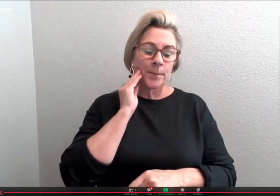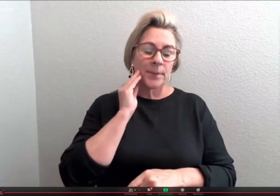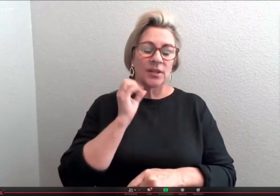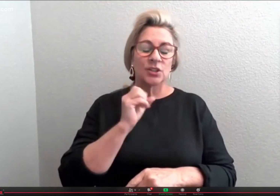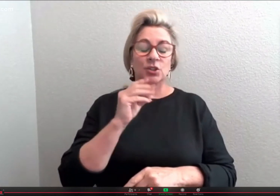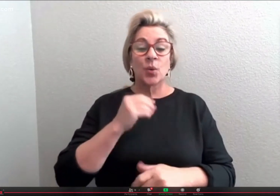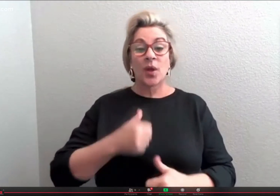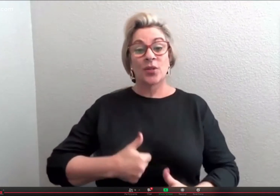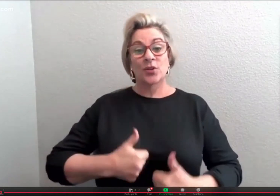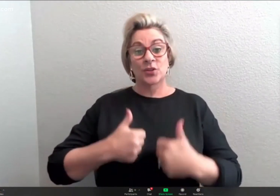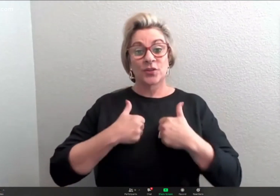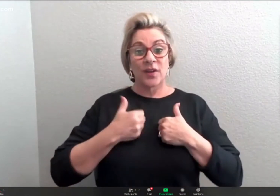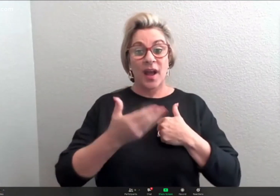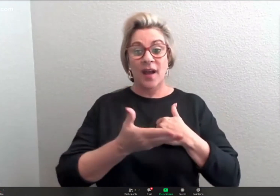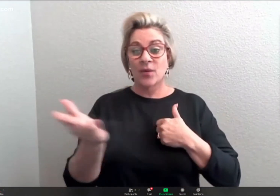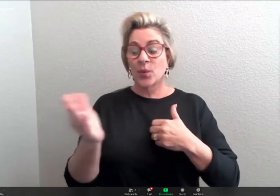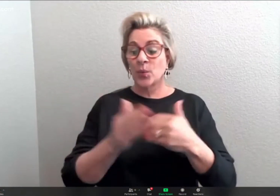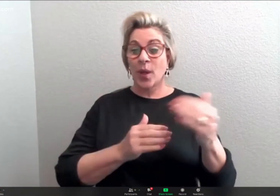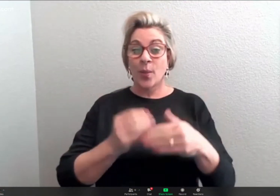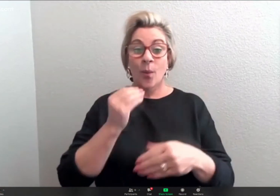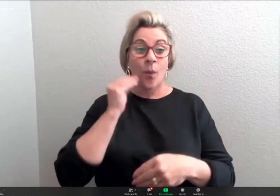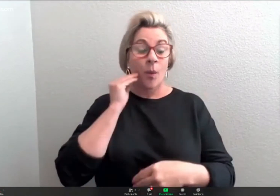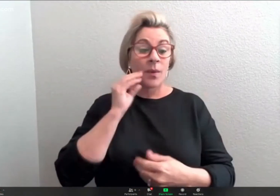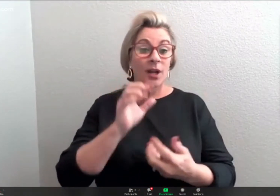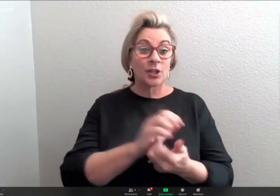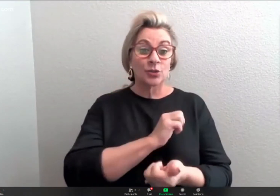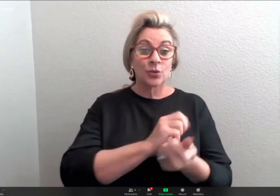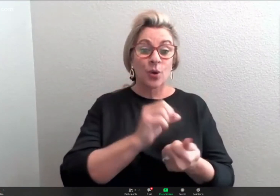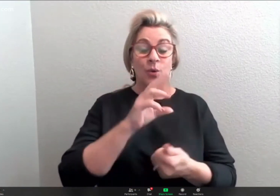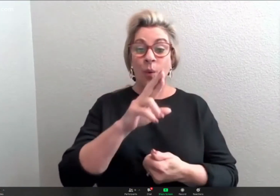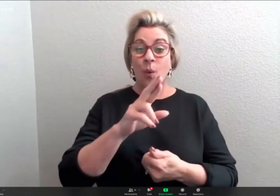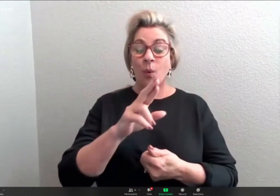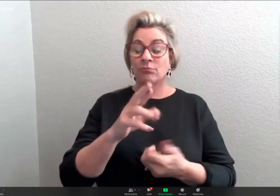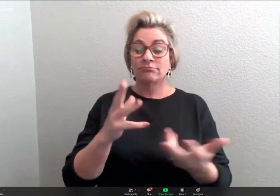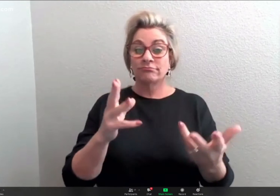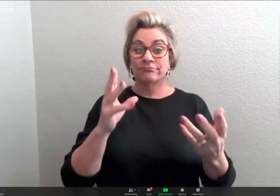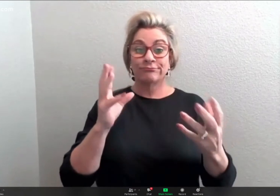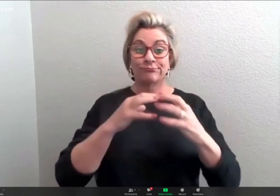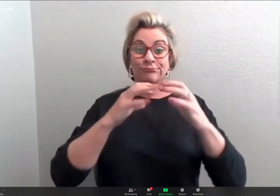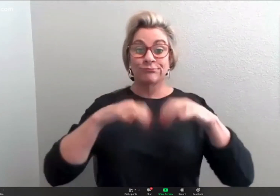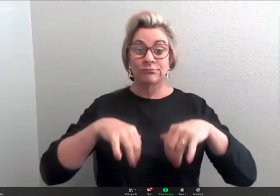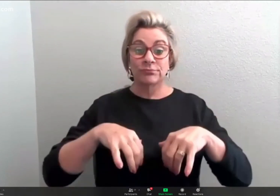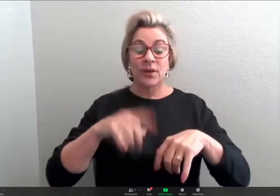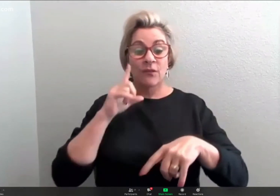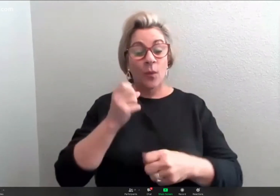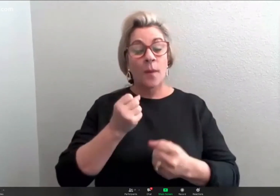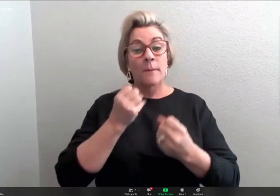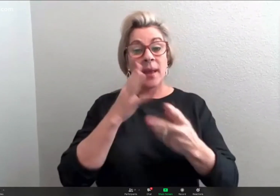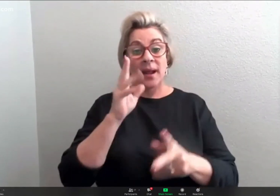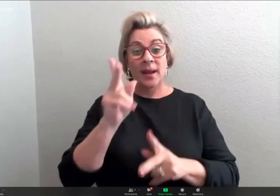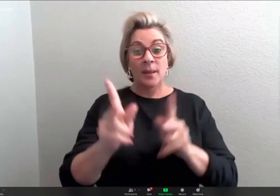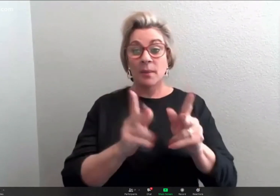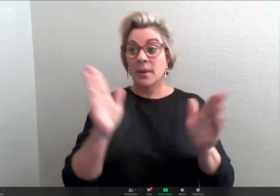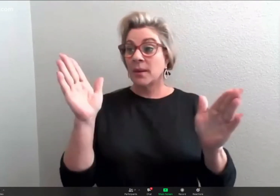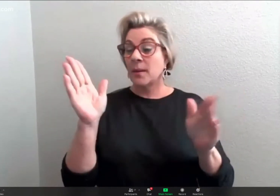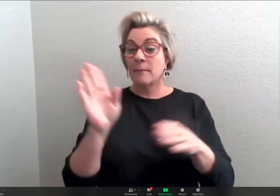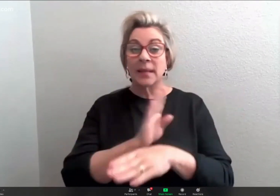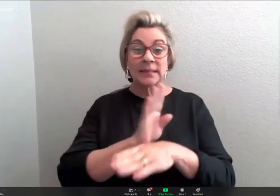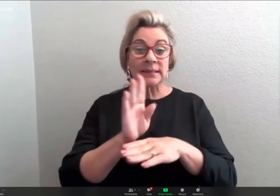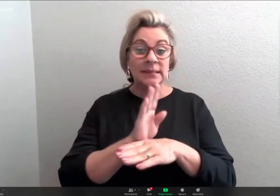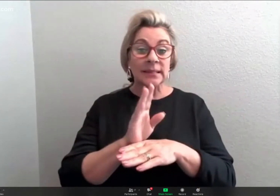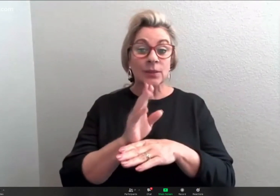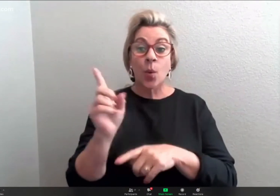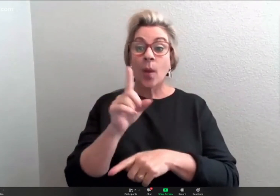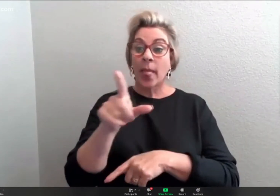And the survivors, whether their homes were destroyed or severely damaged, for many, their small business or place of work